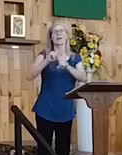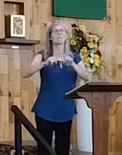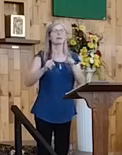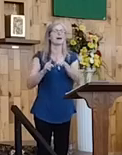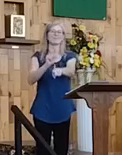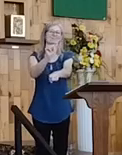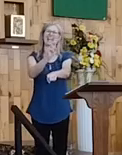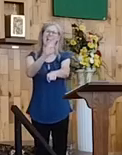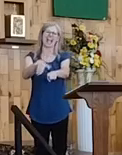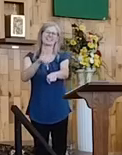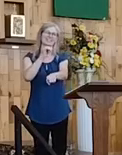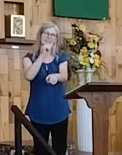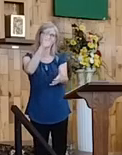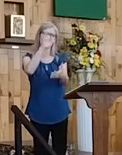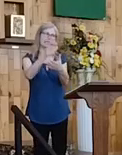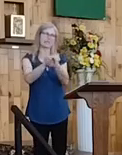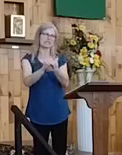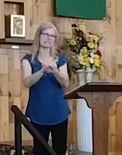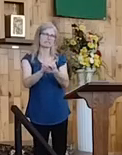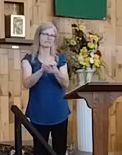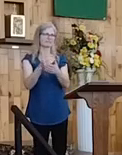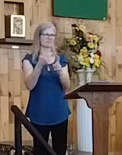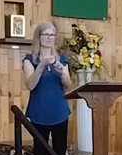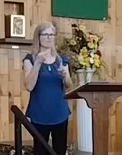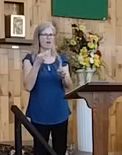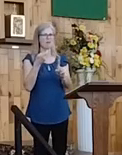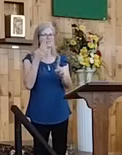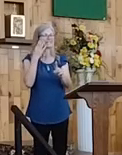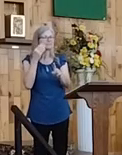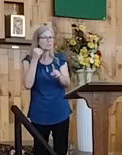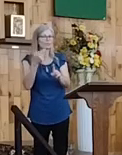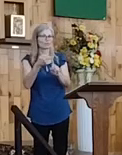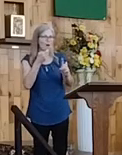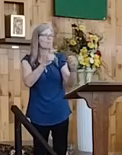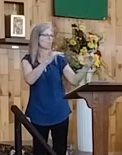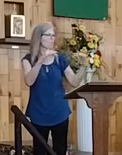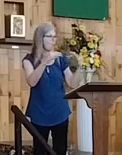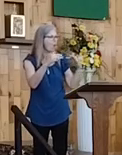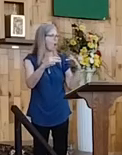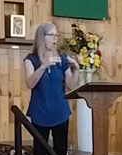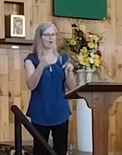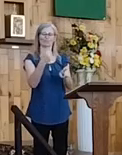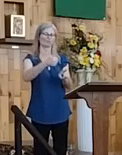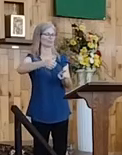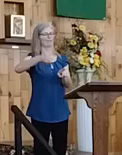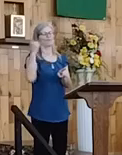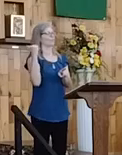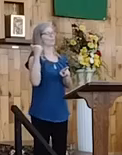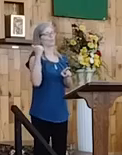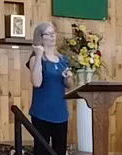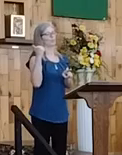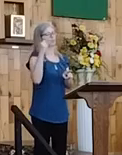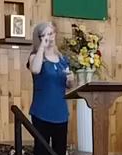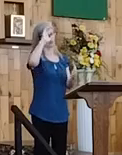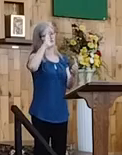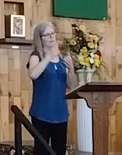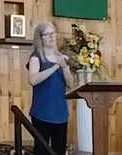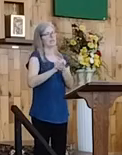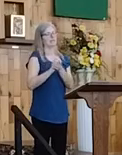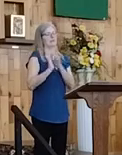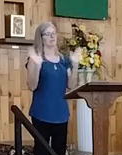a non-believer from the stuff that he suffered in Vietnam. He refused to believe and make any type